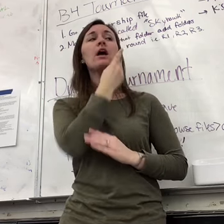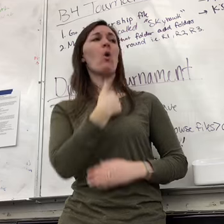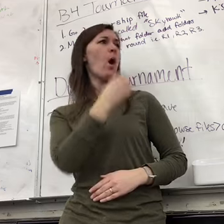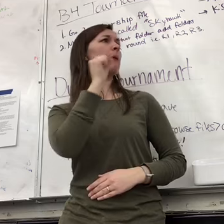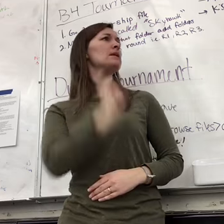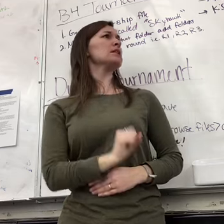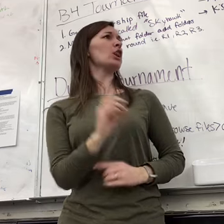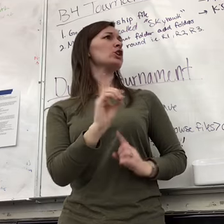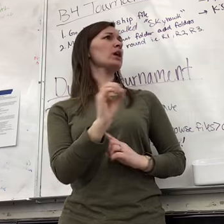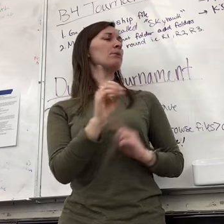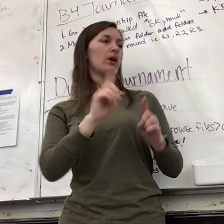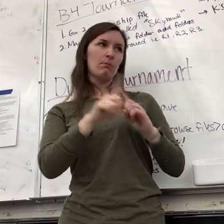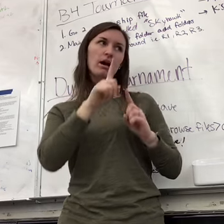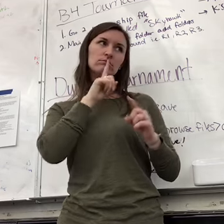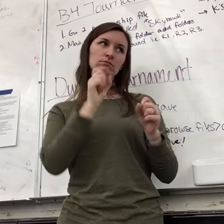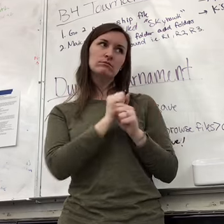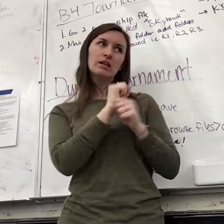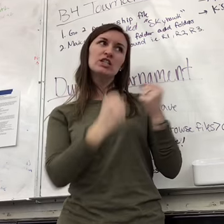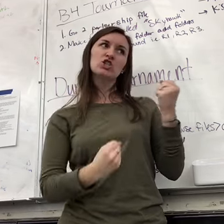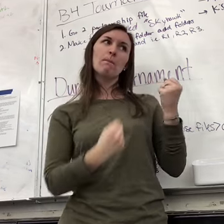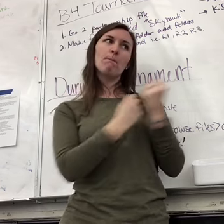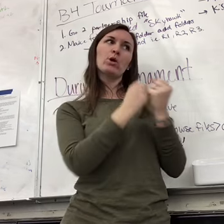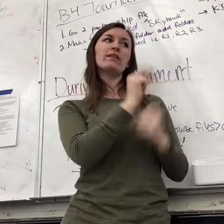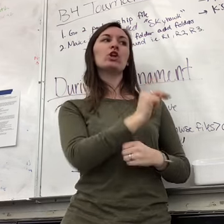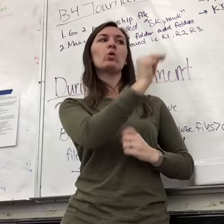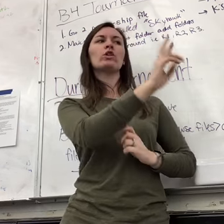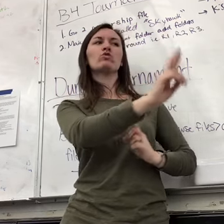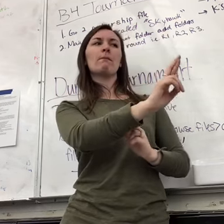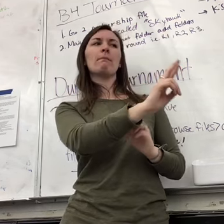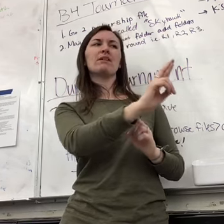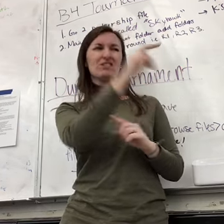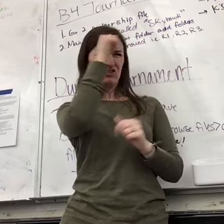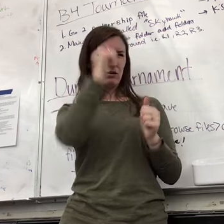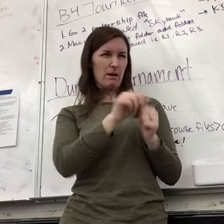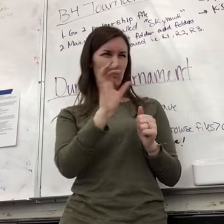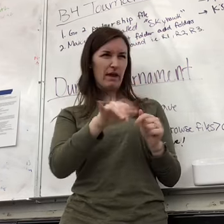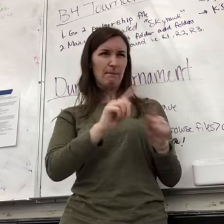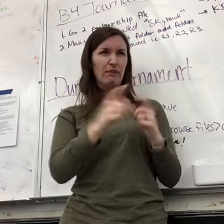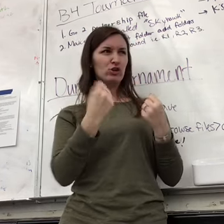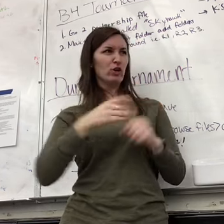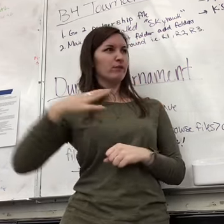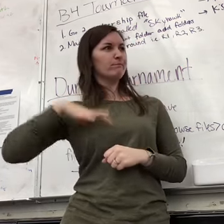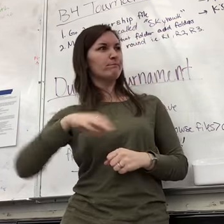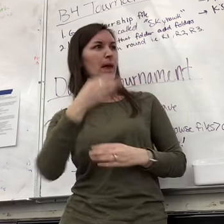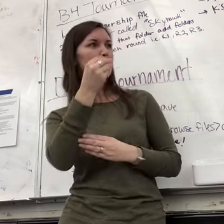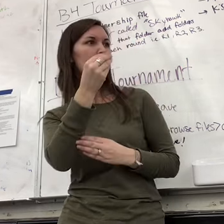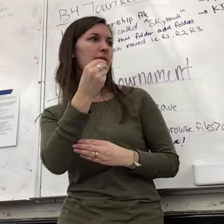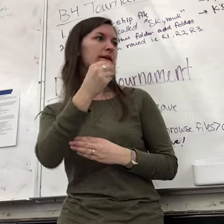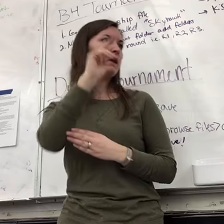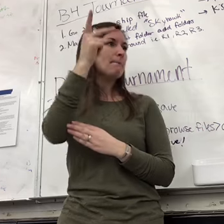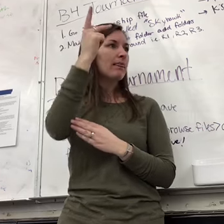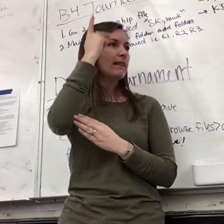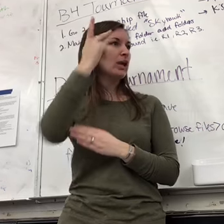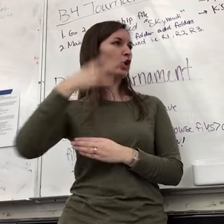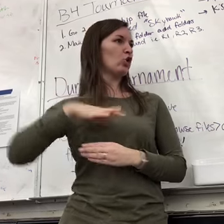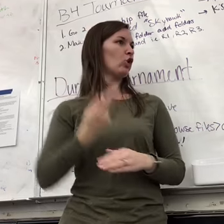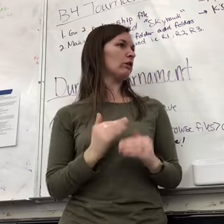helping the Northern Republicans. Now, do you remember? Yeah. Okay. Do the 14th